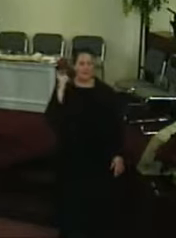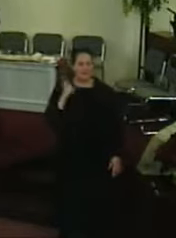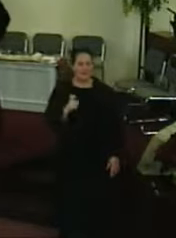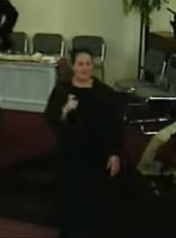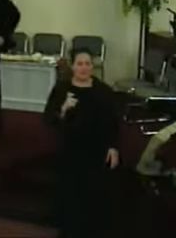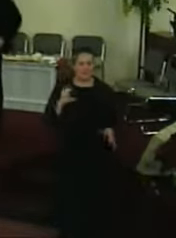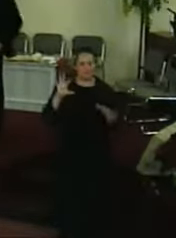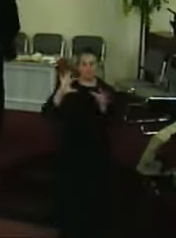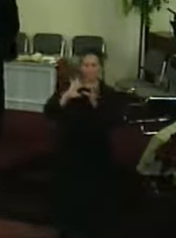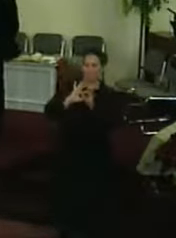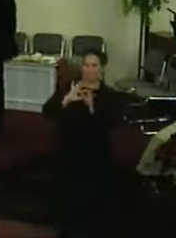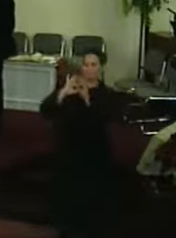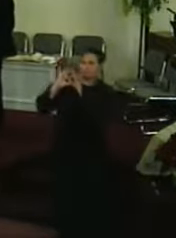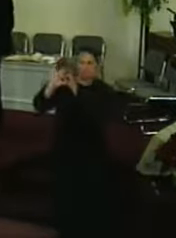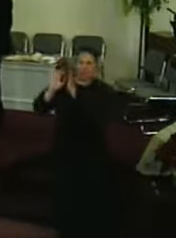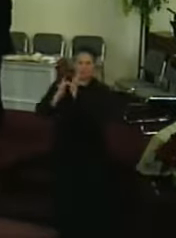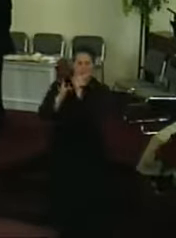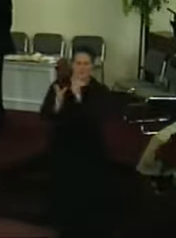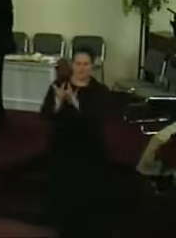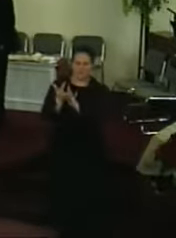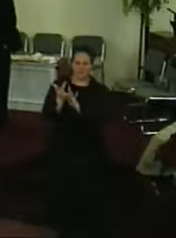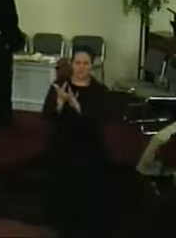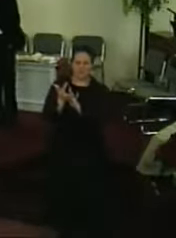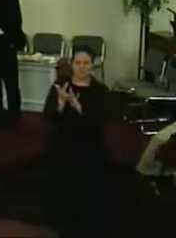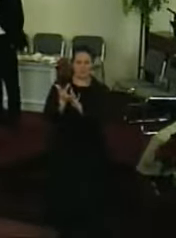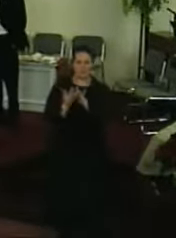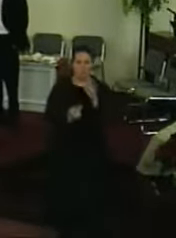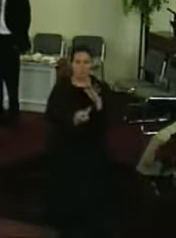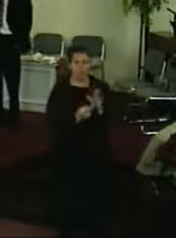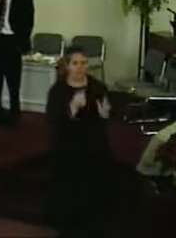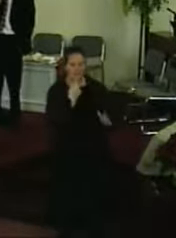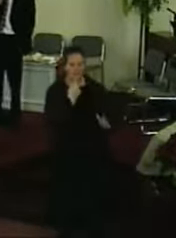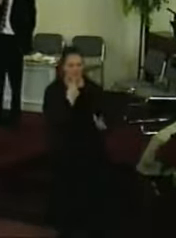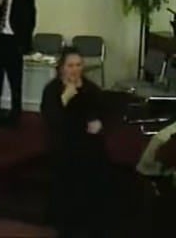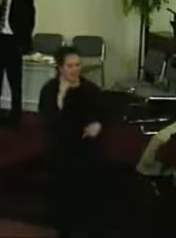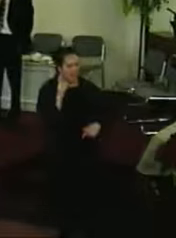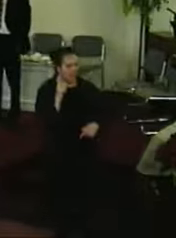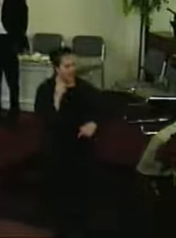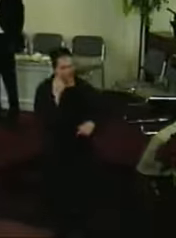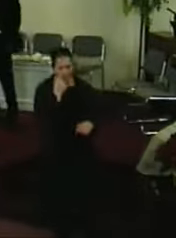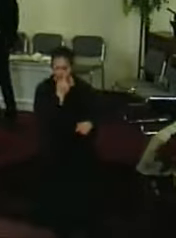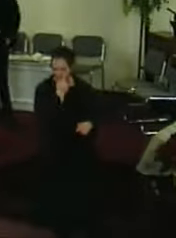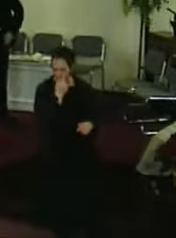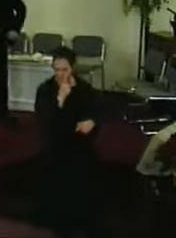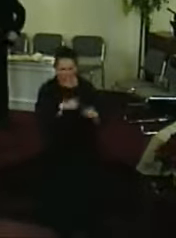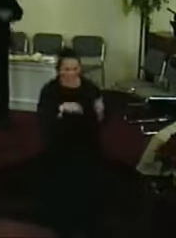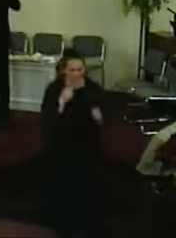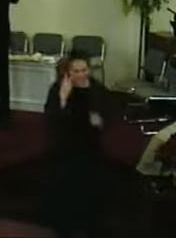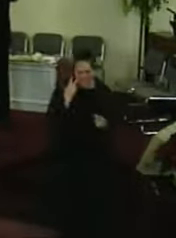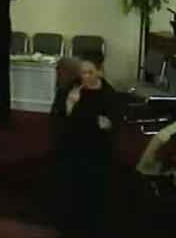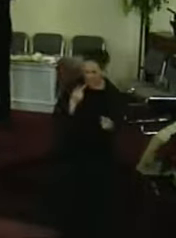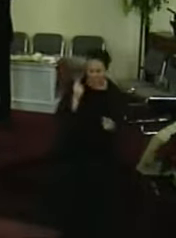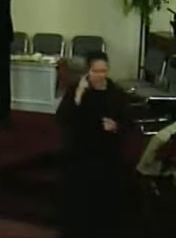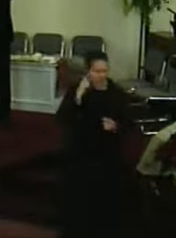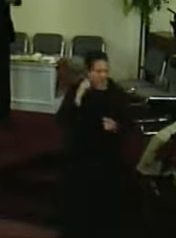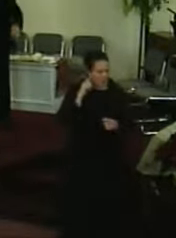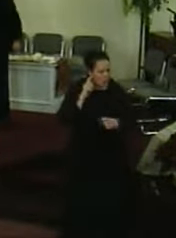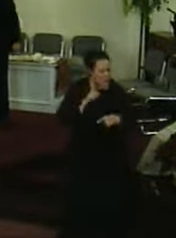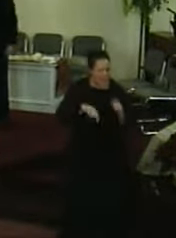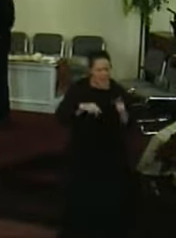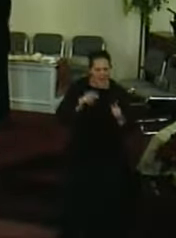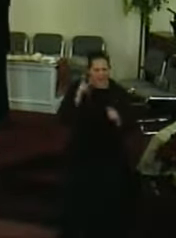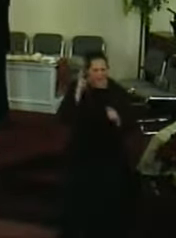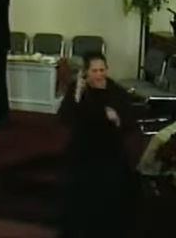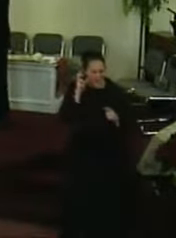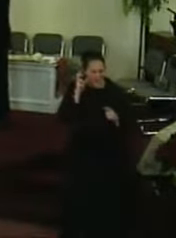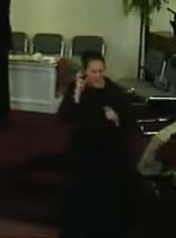Paul said, I cannot see. Ear cannot hear. It has not entered into the heart of man